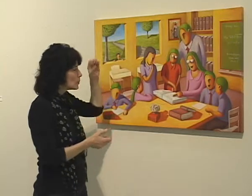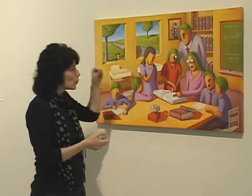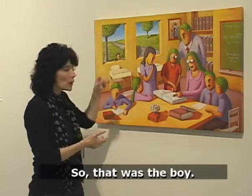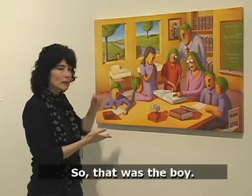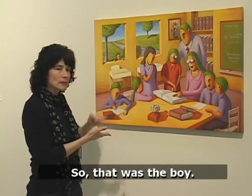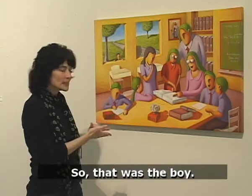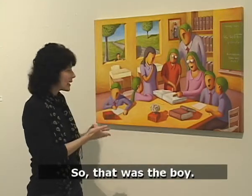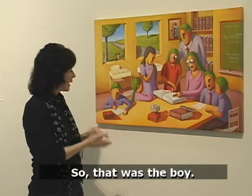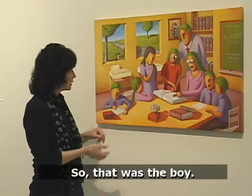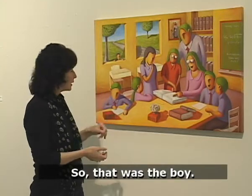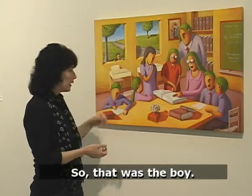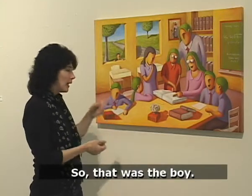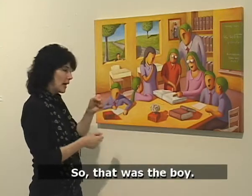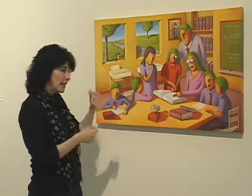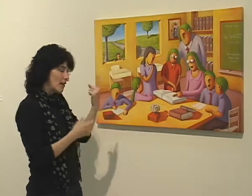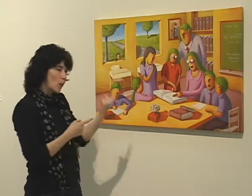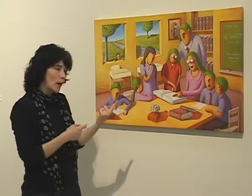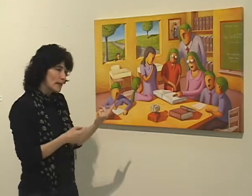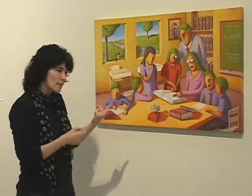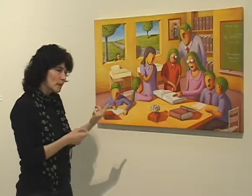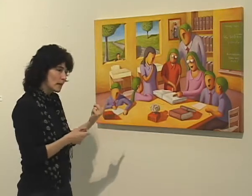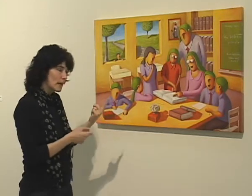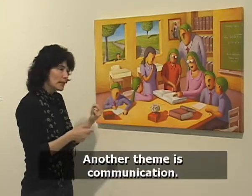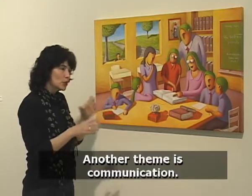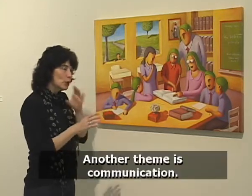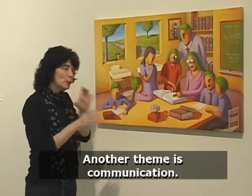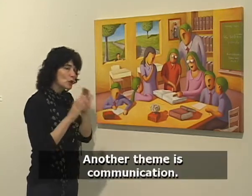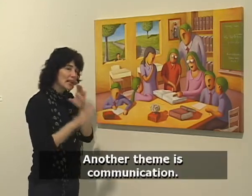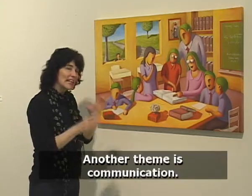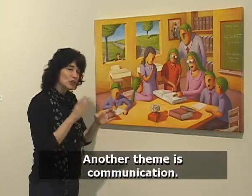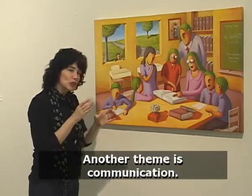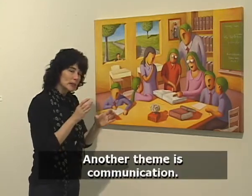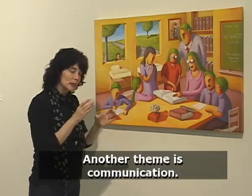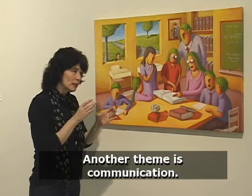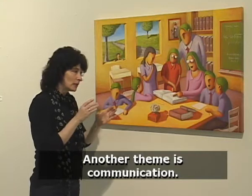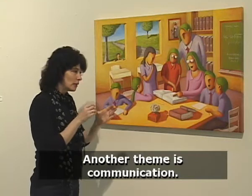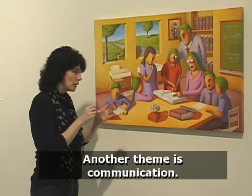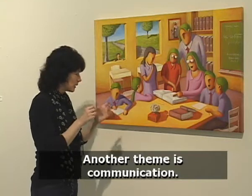So that was the boy. Another theme is communication.